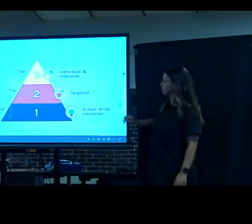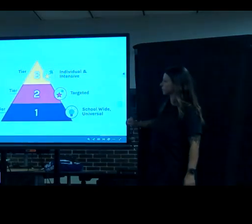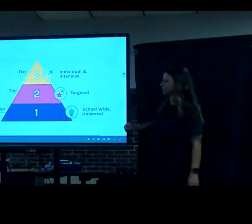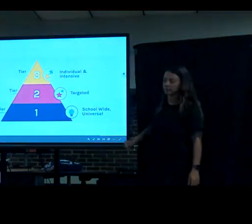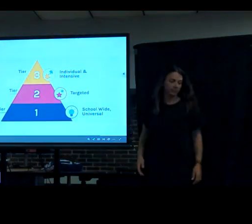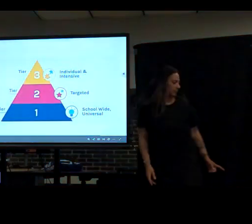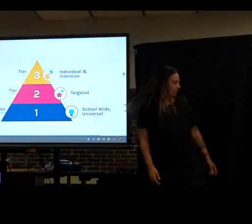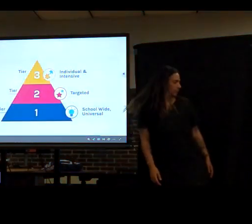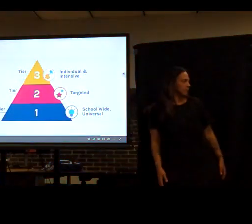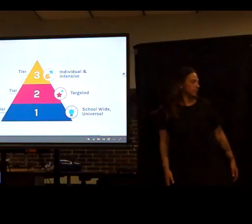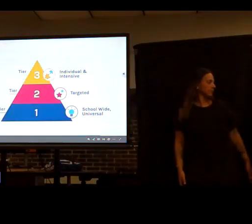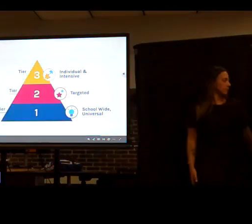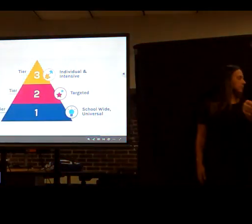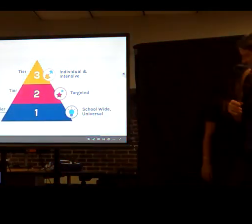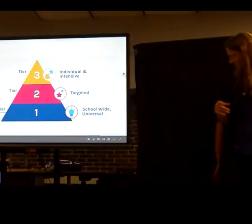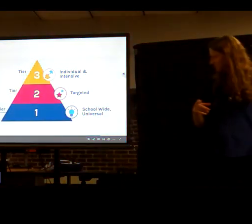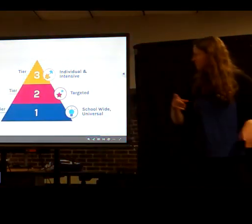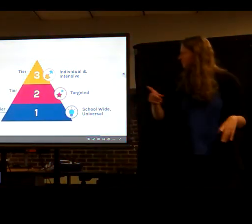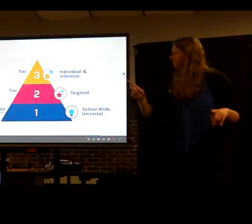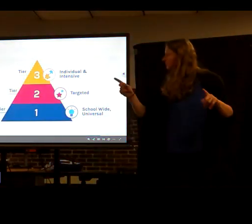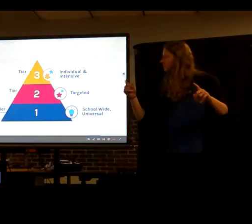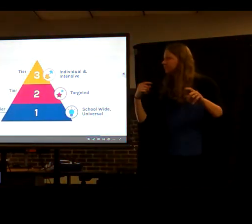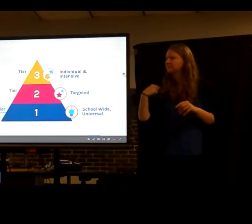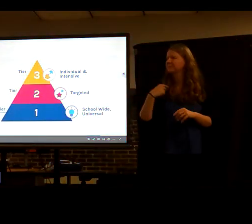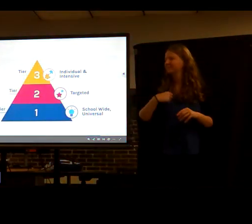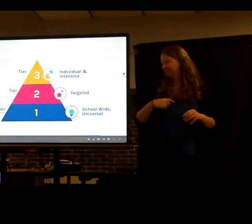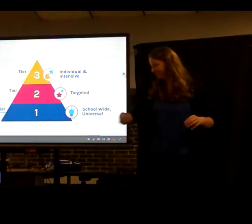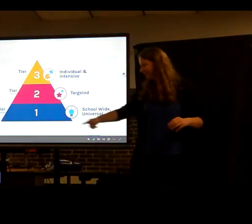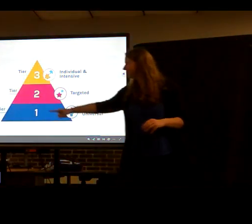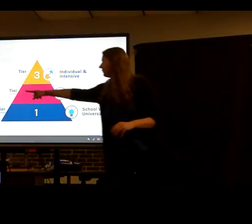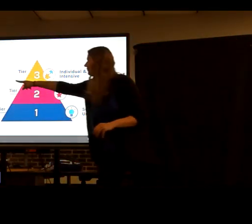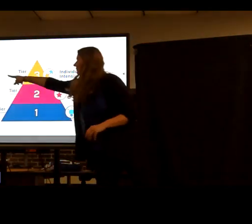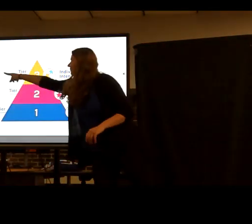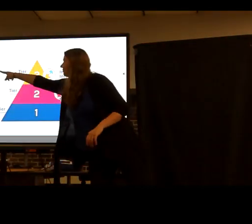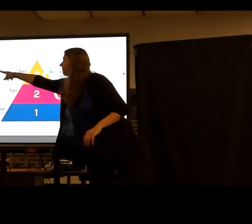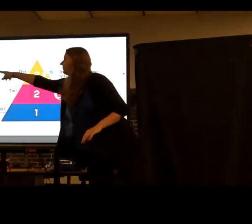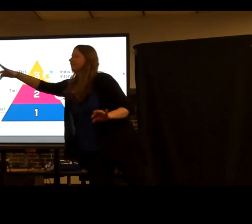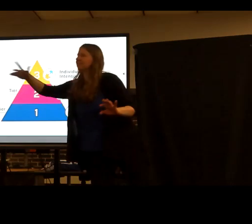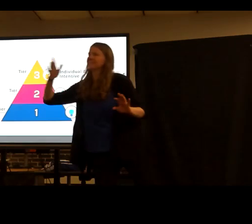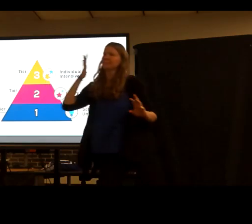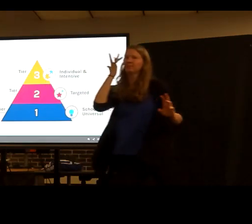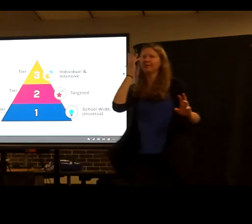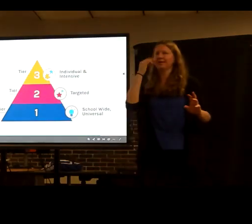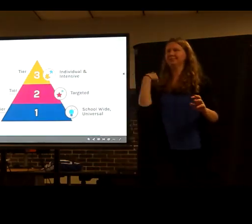This is a little bit about our multi-tier system of support.